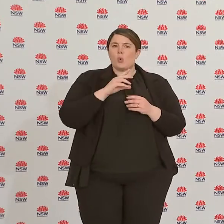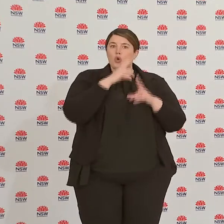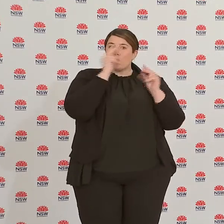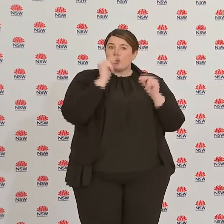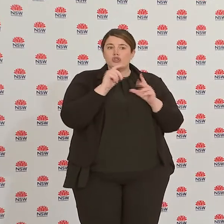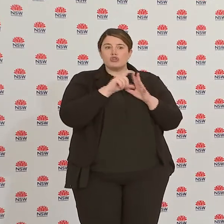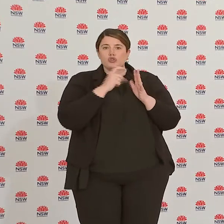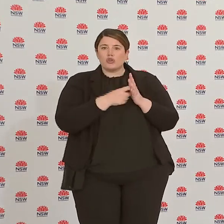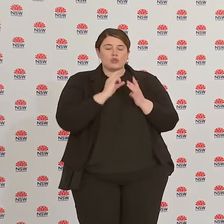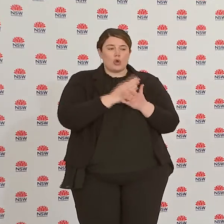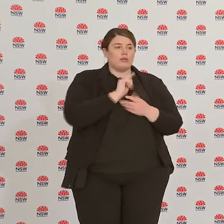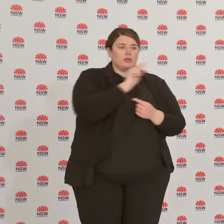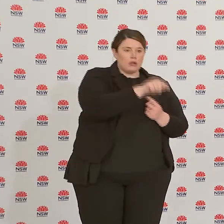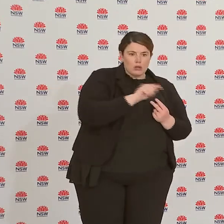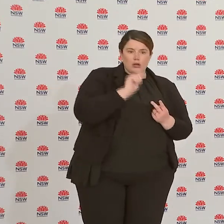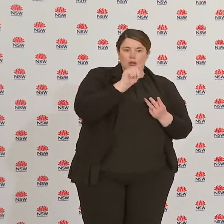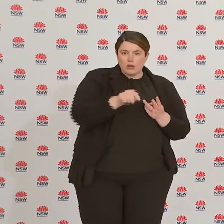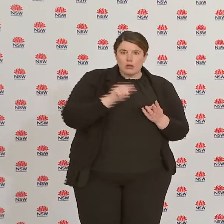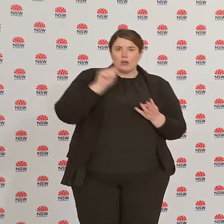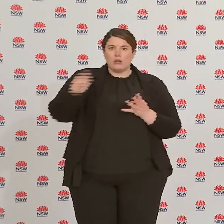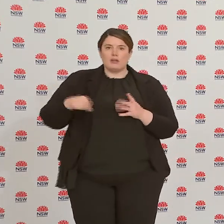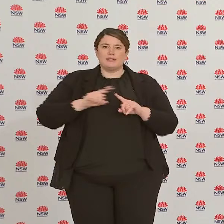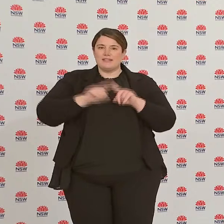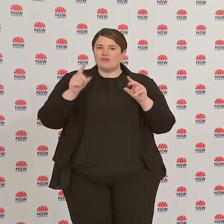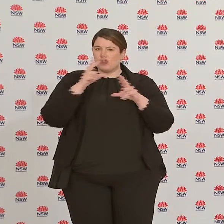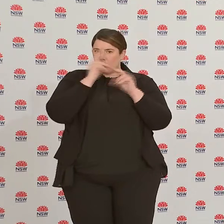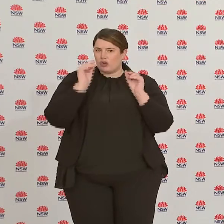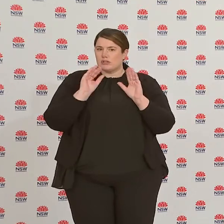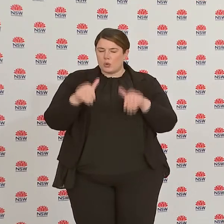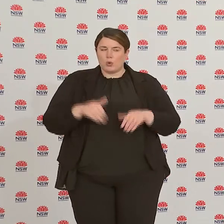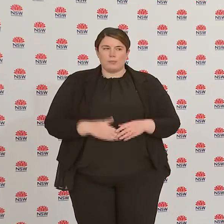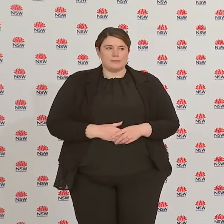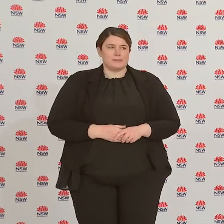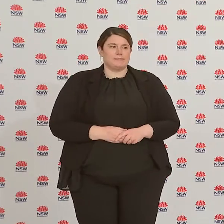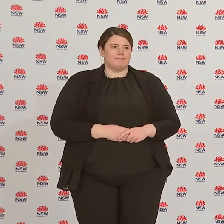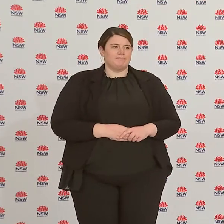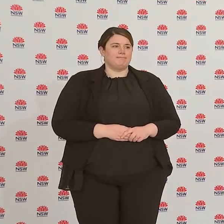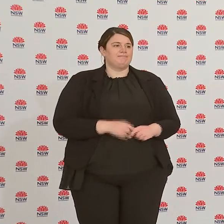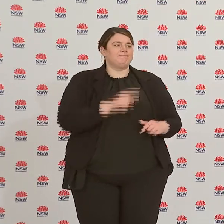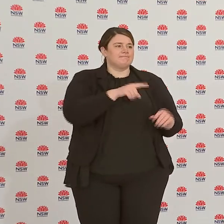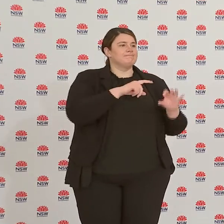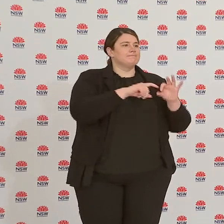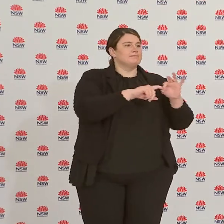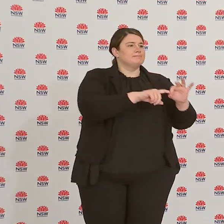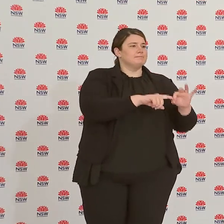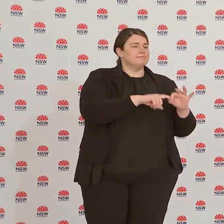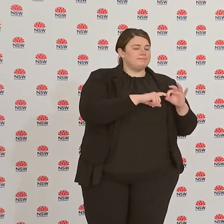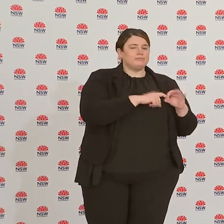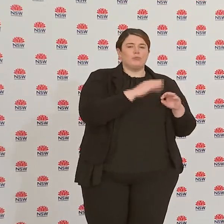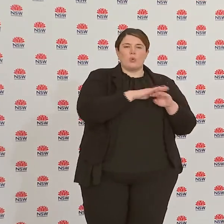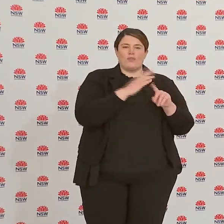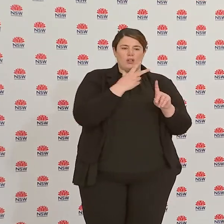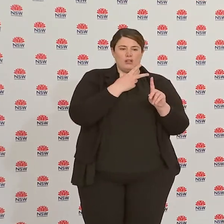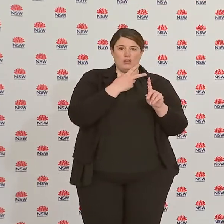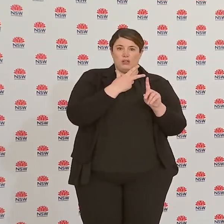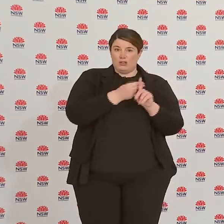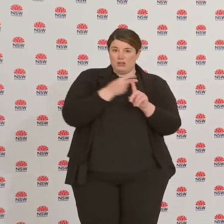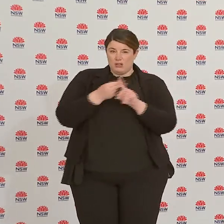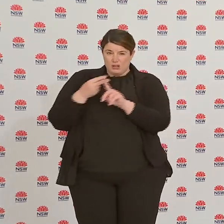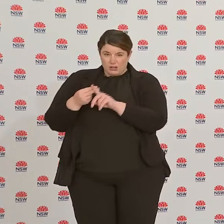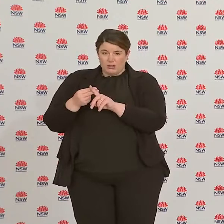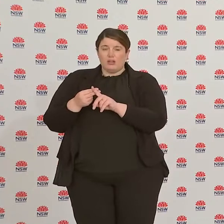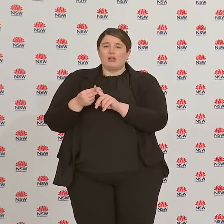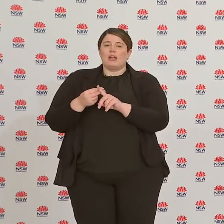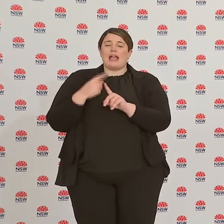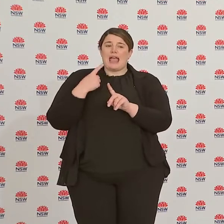Chan, specifically in relation to vaccination thresholds, right? We've been talking for weeks about getting the number of infectious cases in the community down to